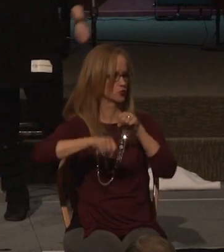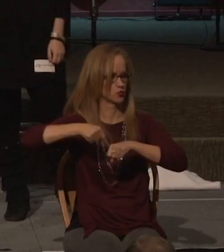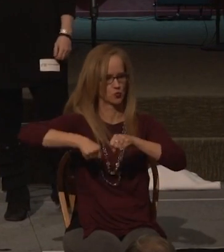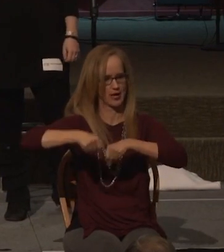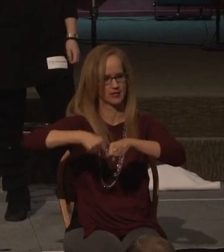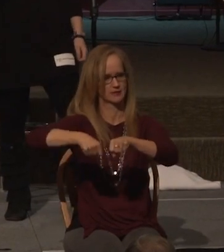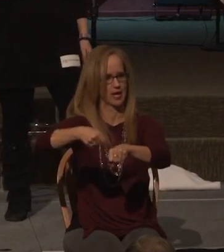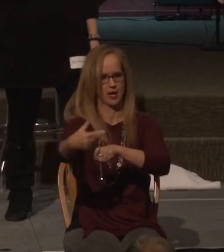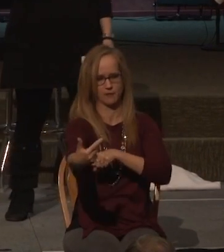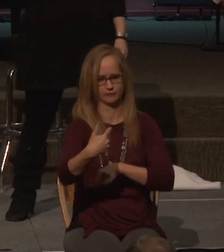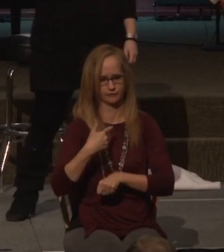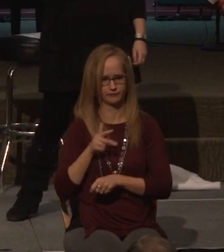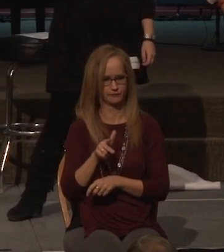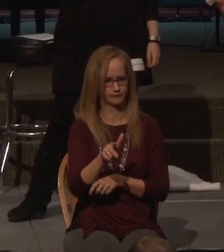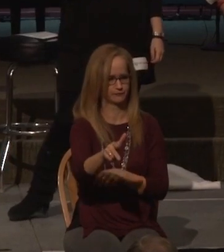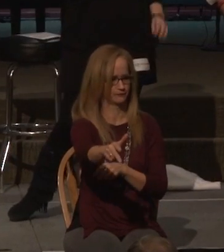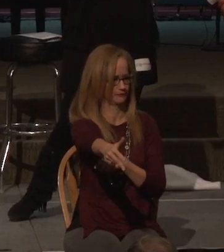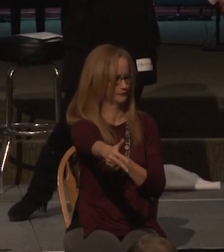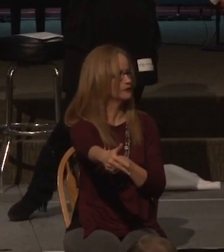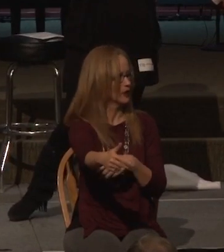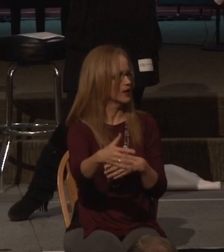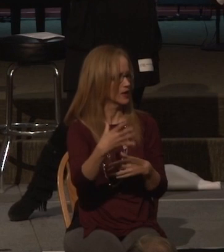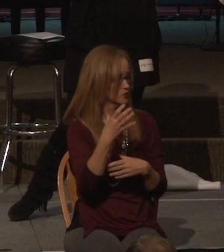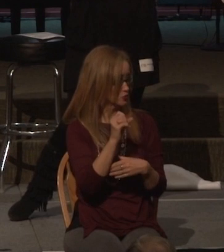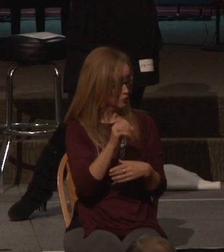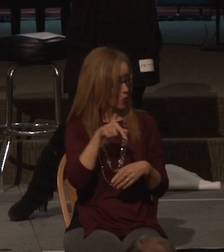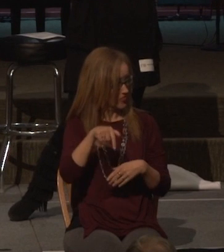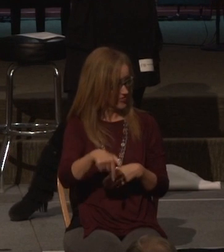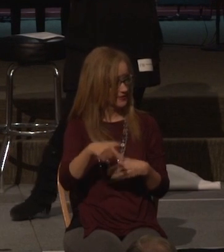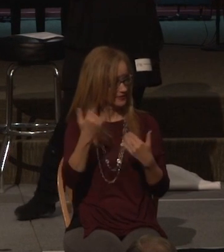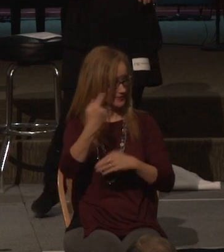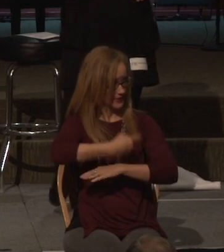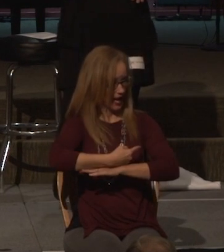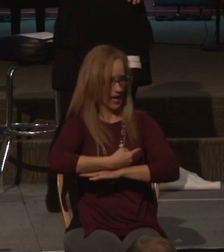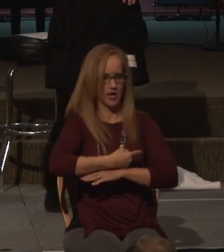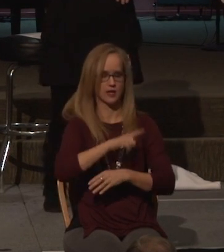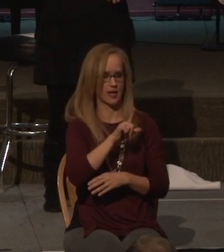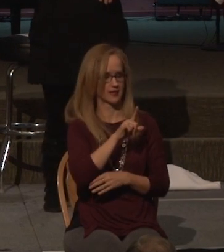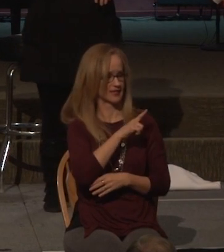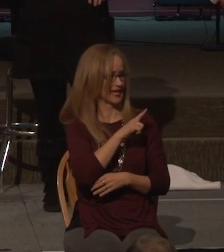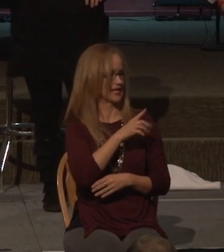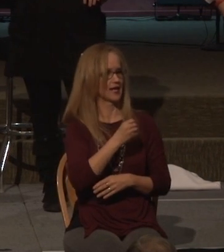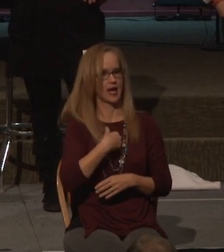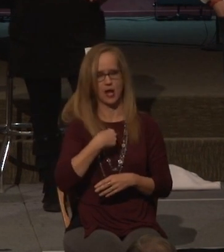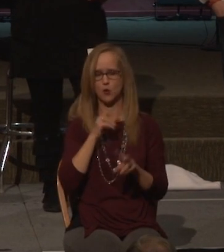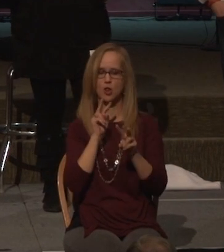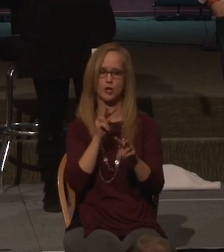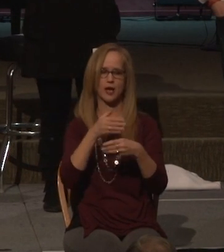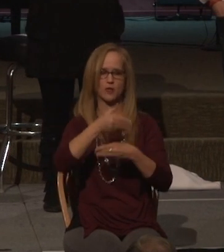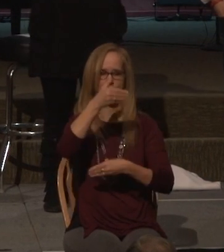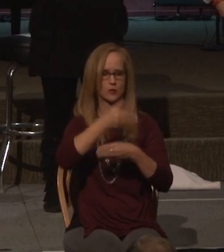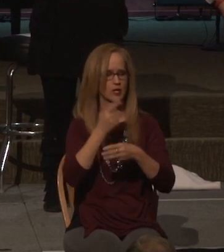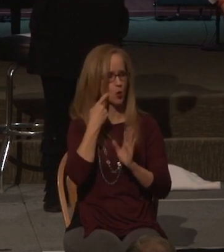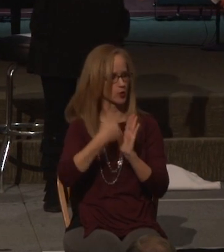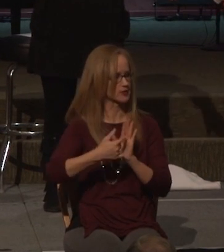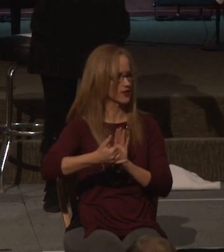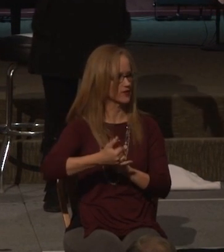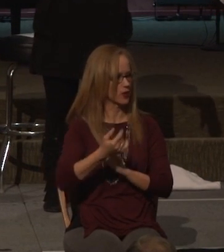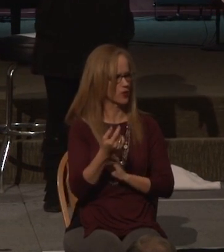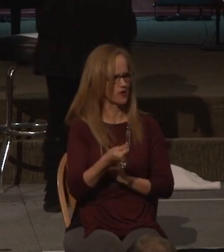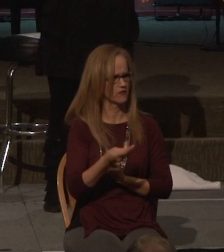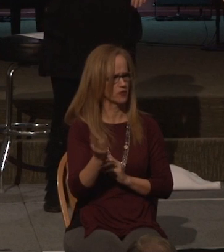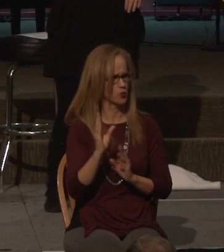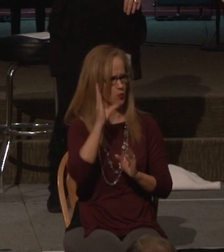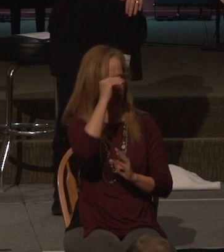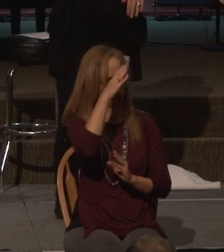and down our street in the summer and the fall time. So this particular day, as Lincoln and I were looking out the window, we noticed that there were a few little